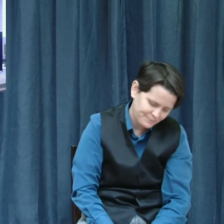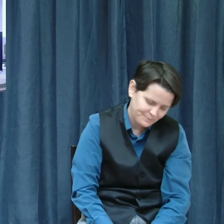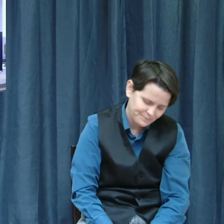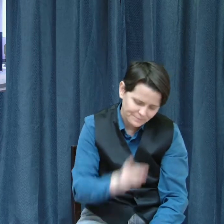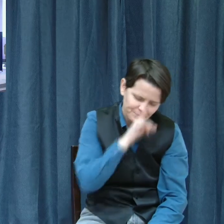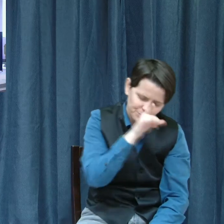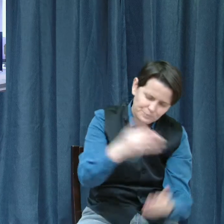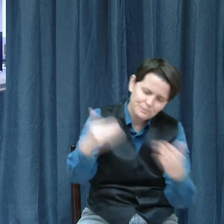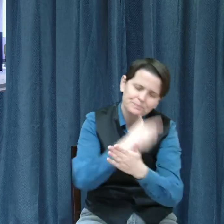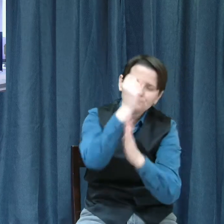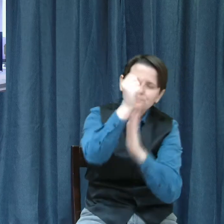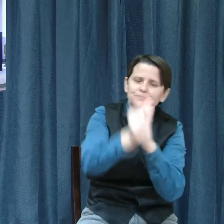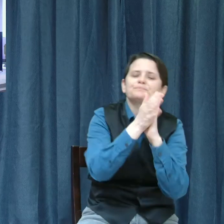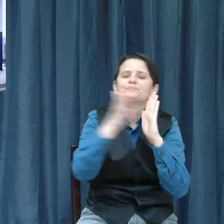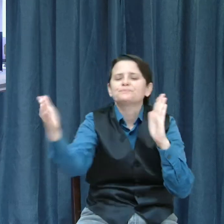It's a new